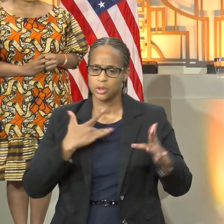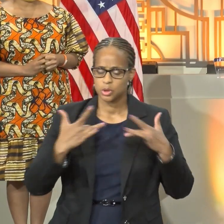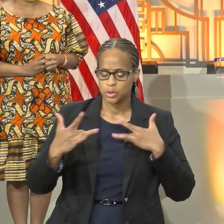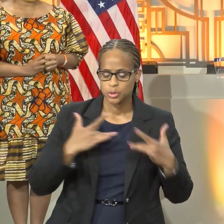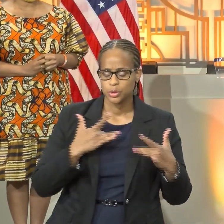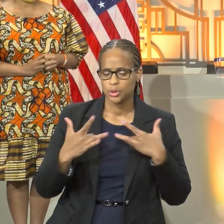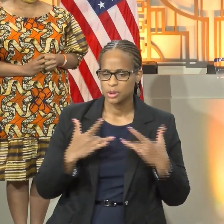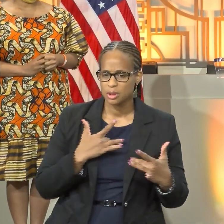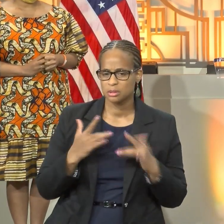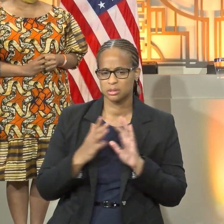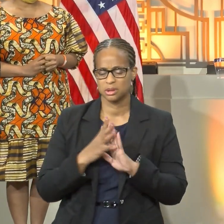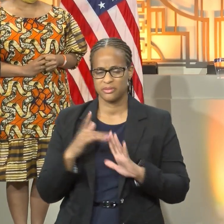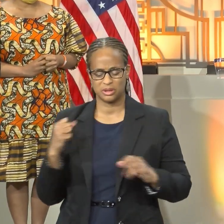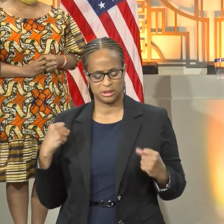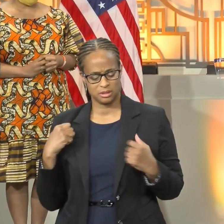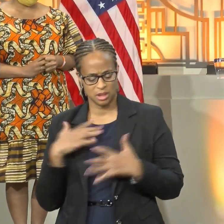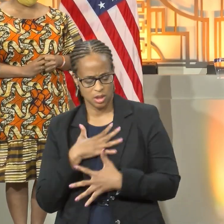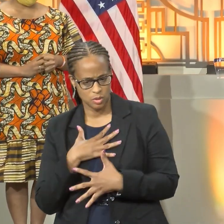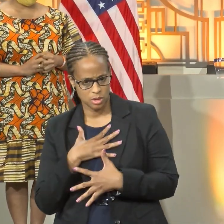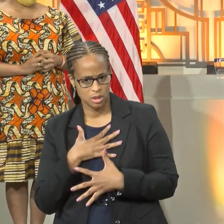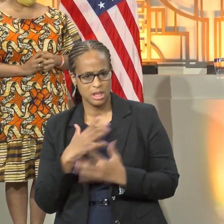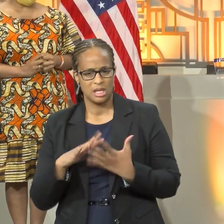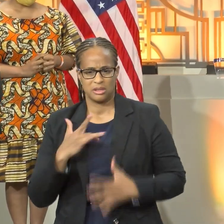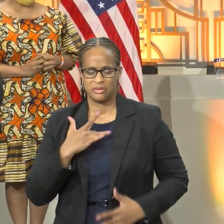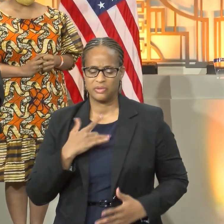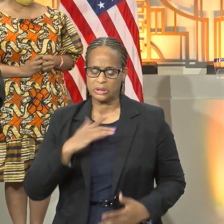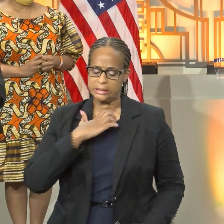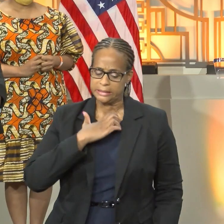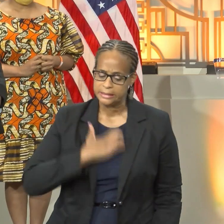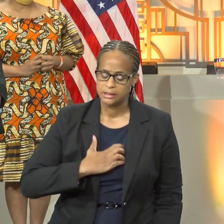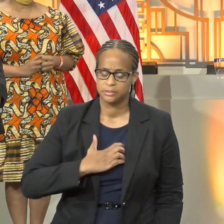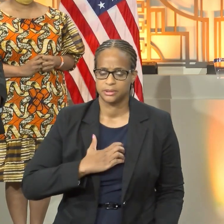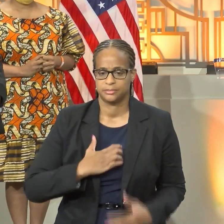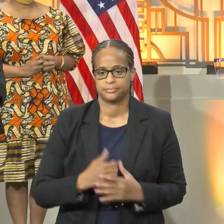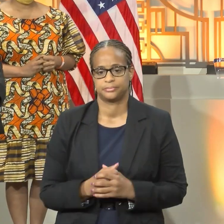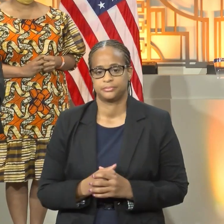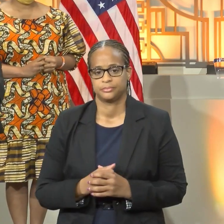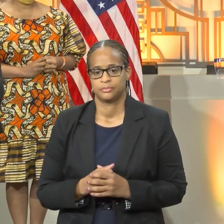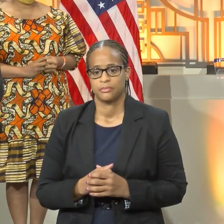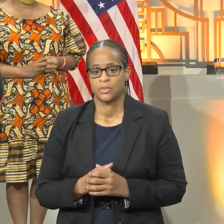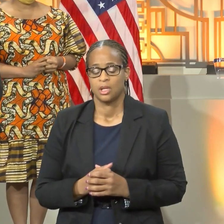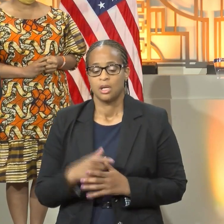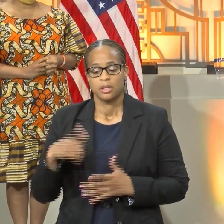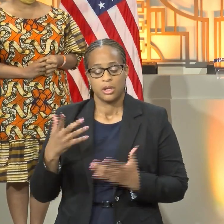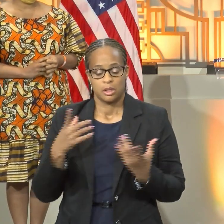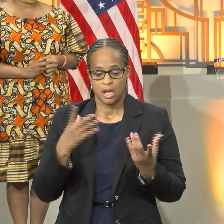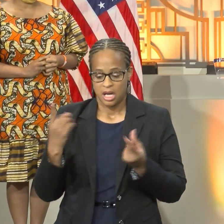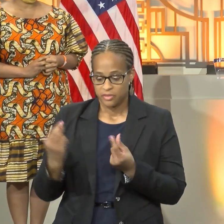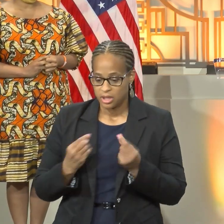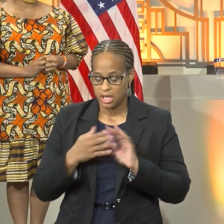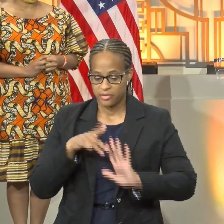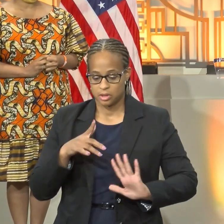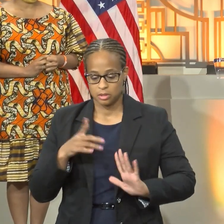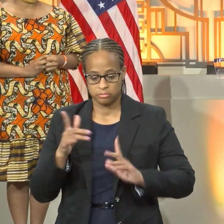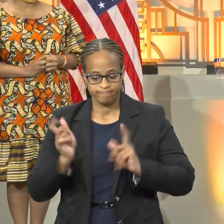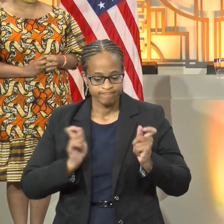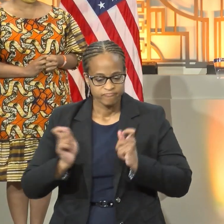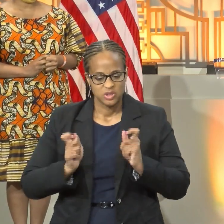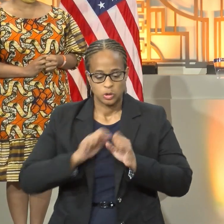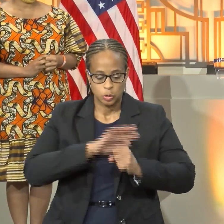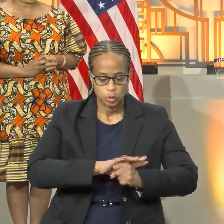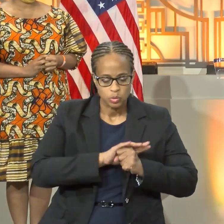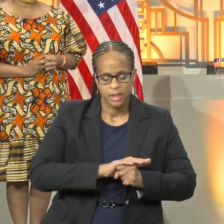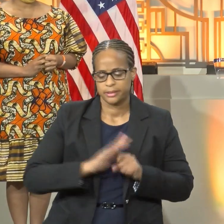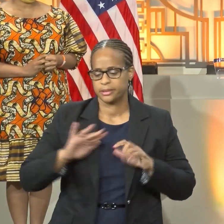concerned, and they are scared, and they are desperate. And they are having to deal with the stress and the